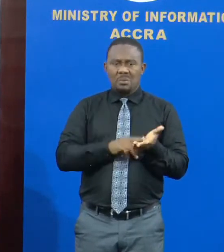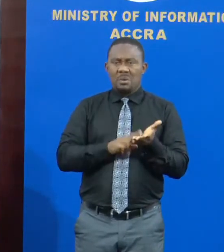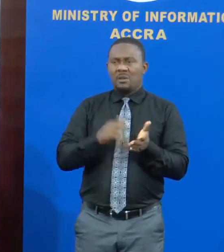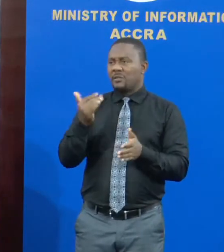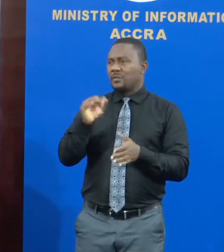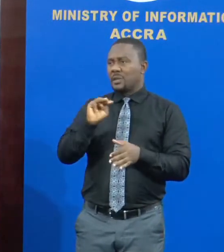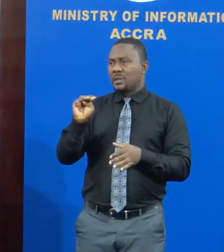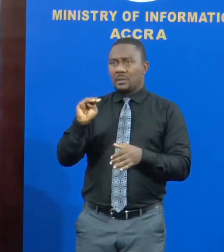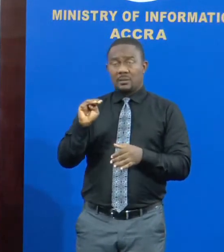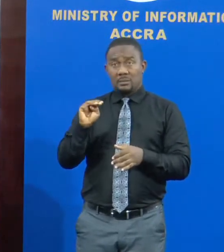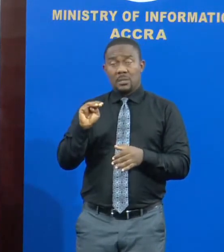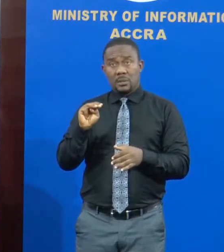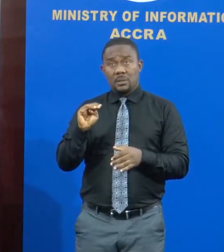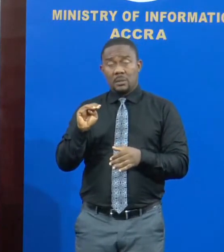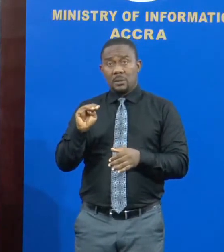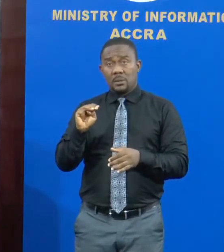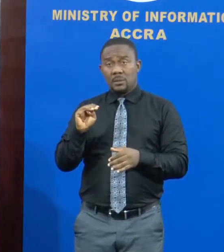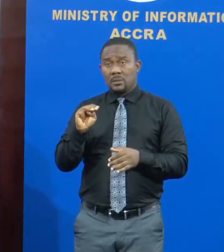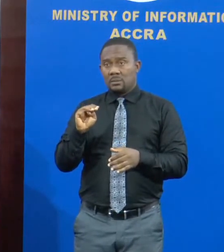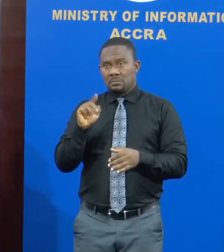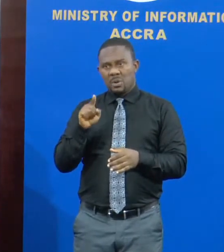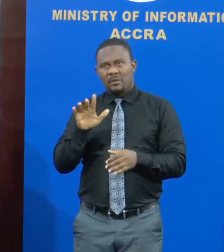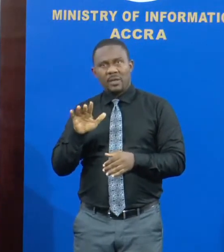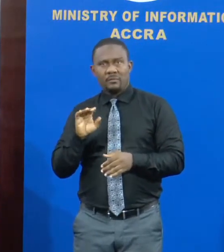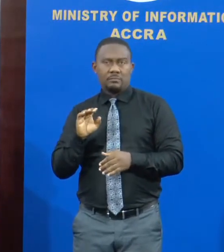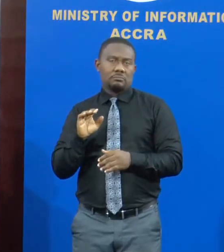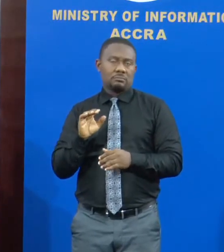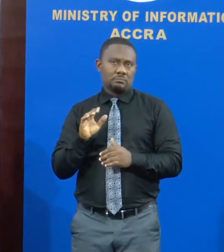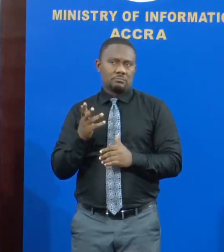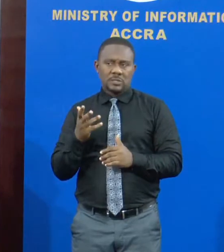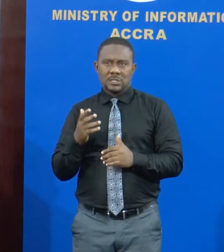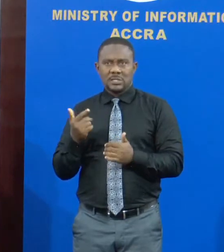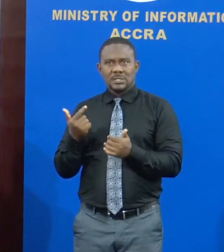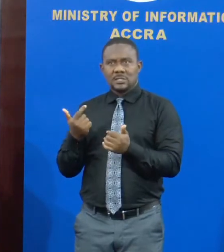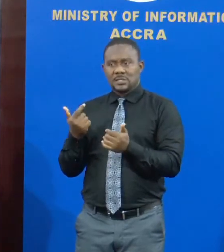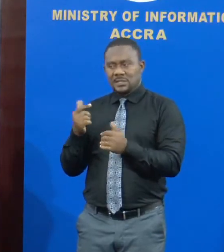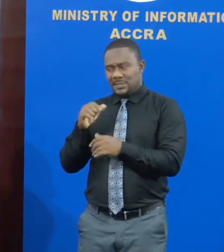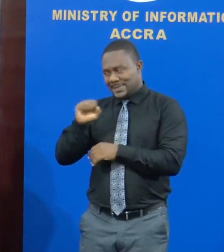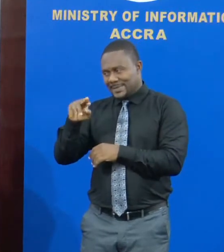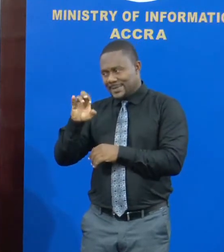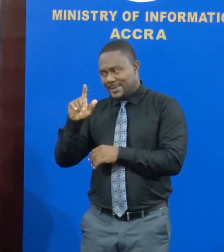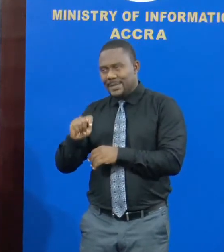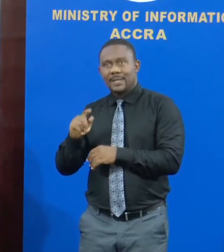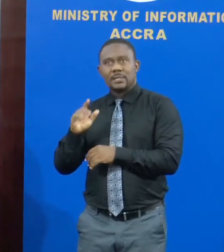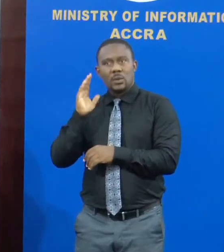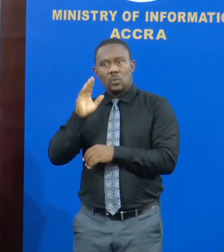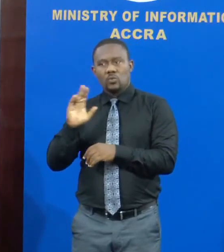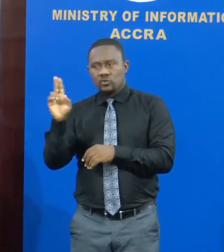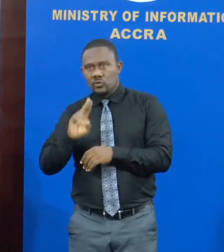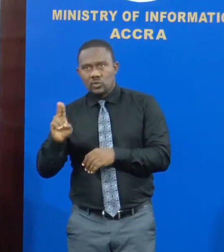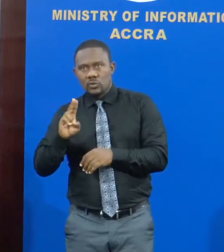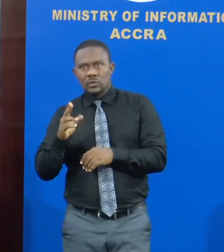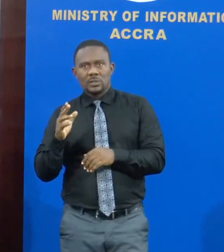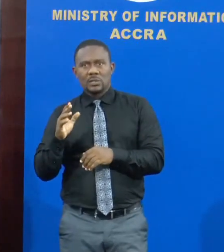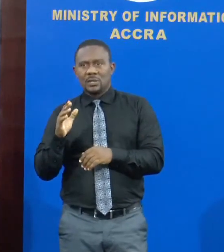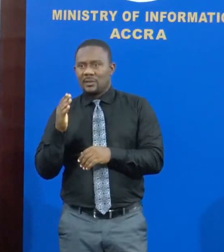people. So in one swoop, SSNIT is going to get access to